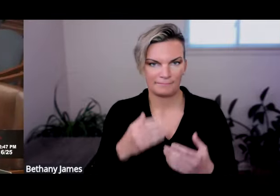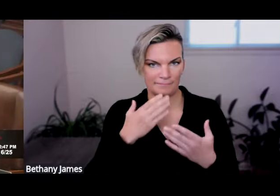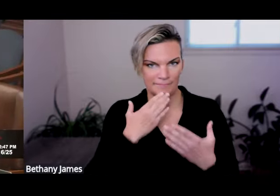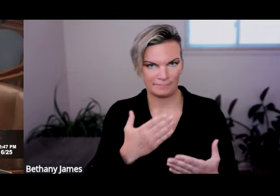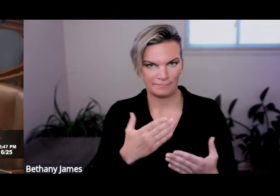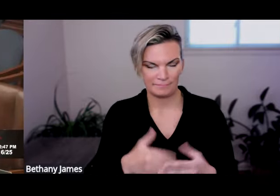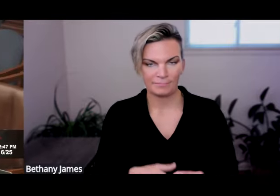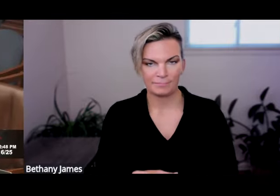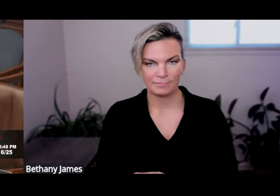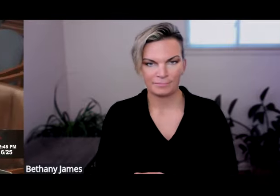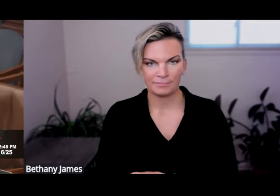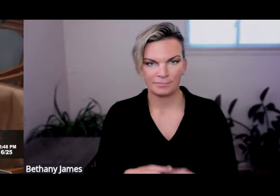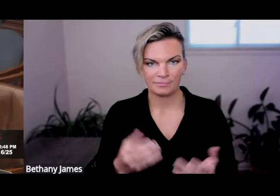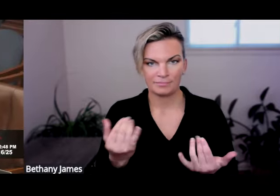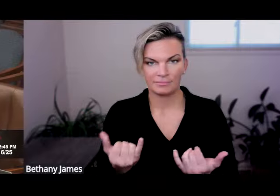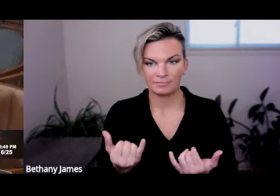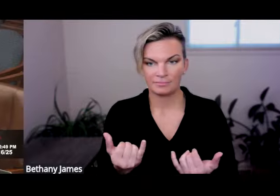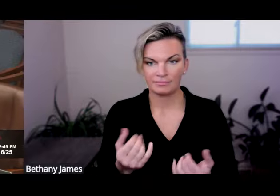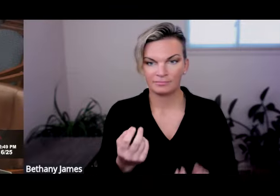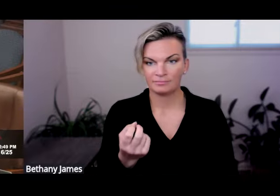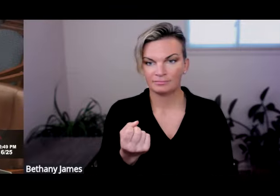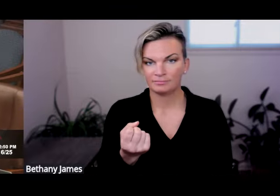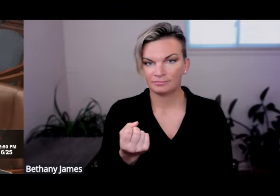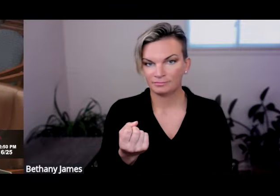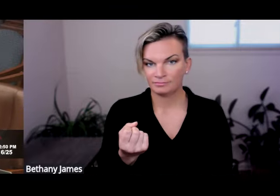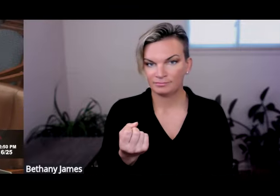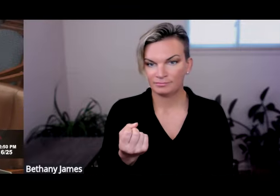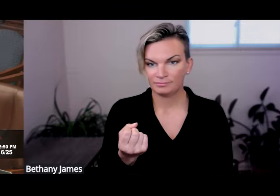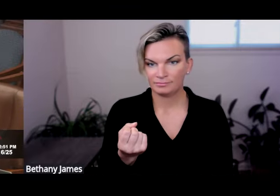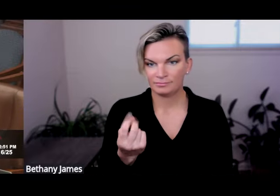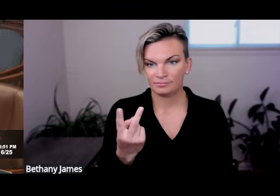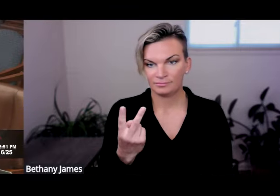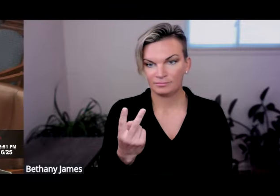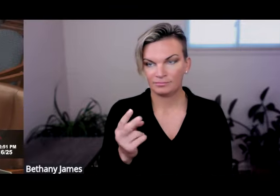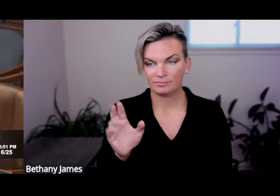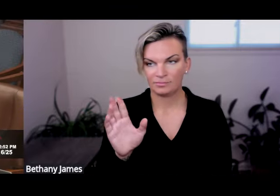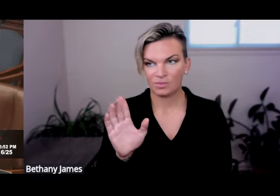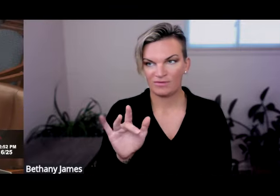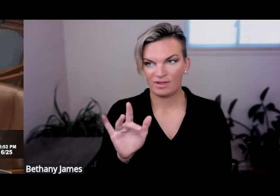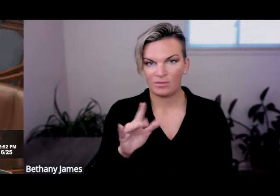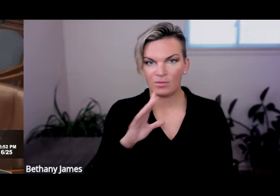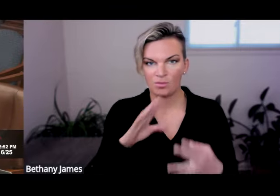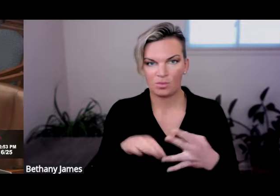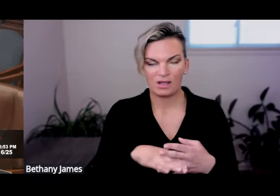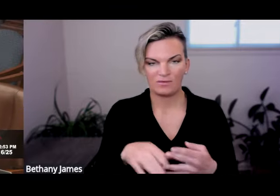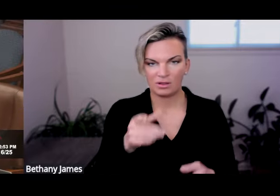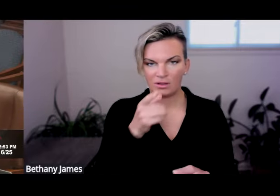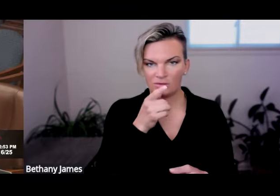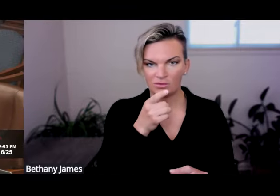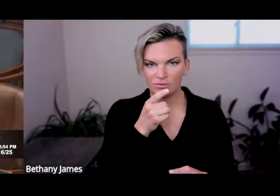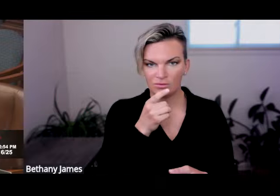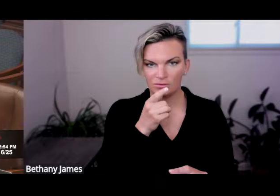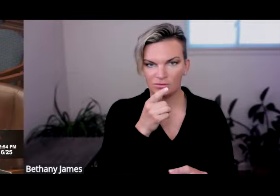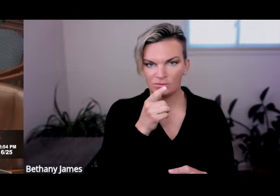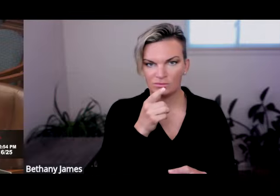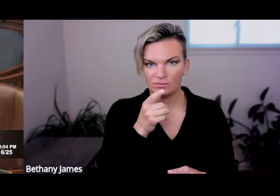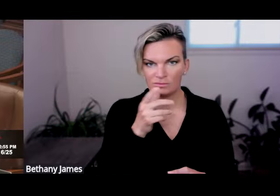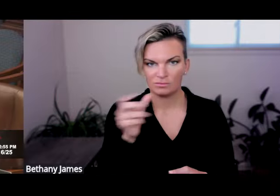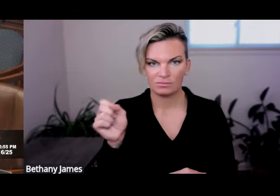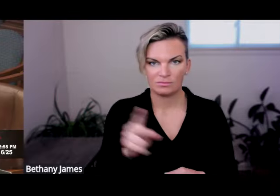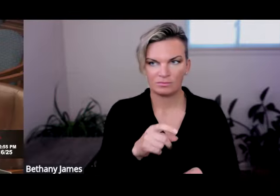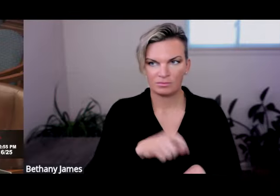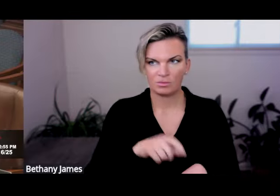Right, it is 25 after 12. We will break for lunch and return at